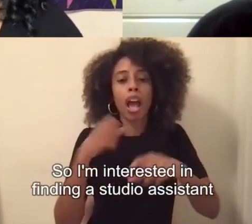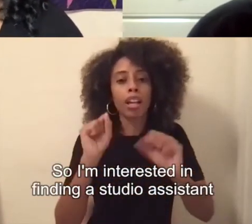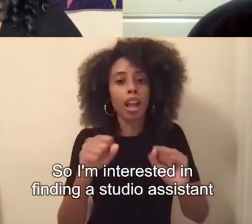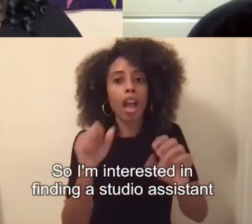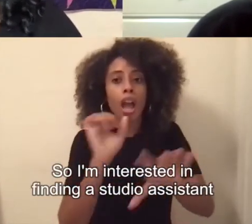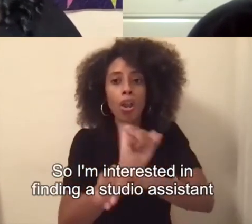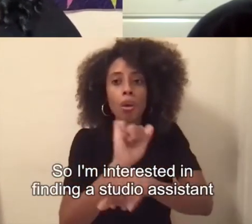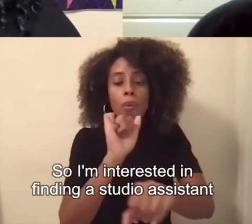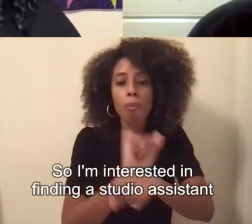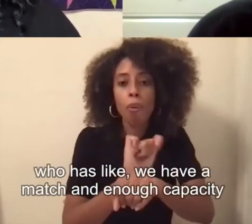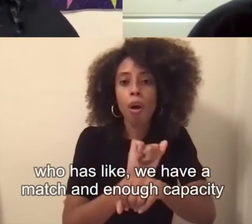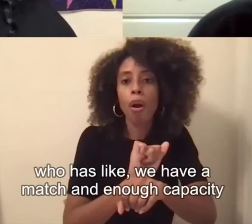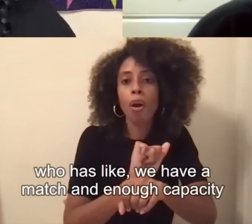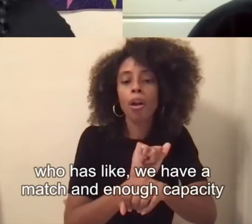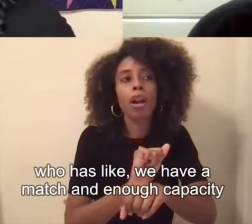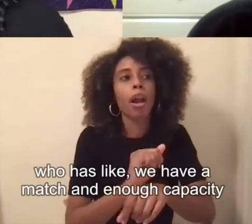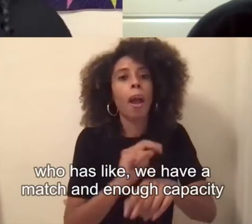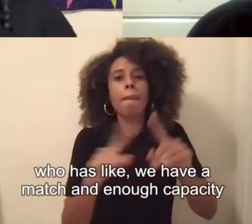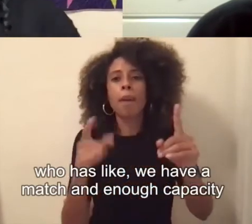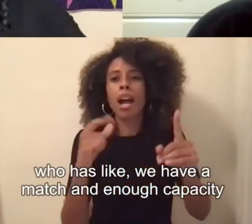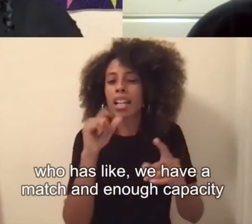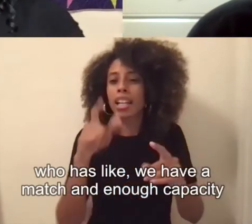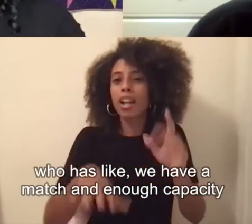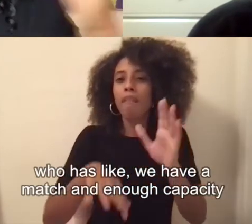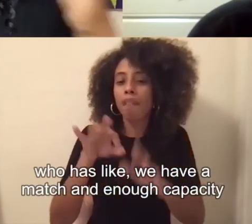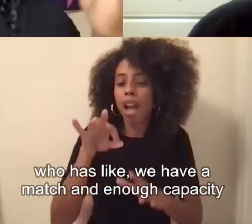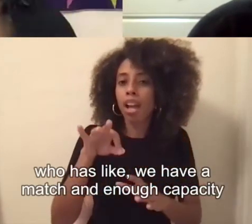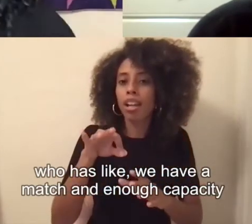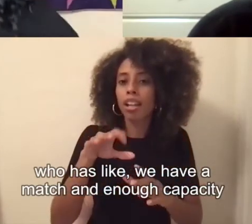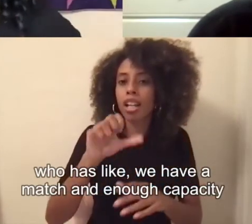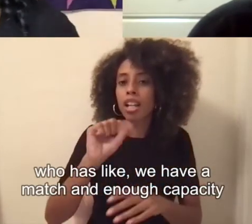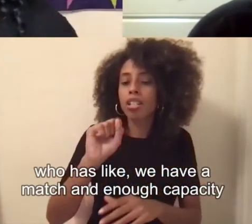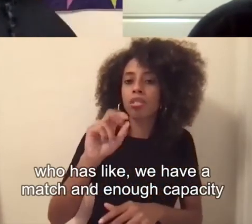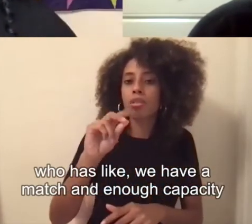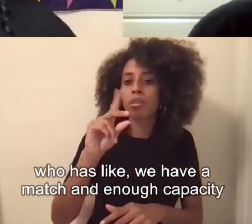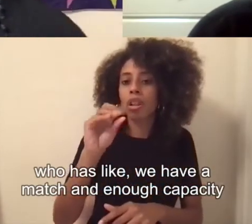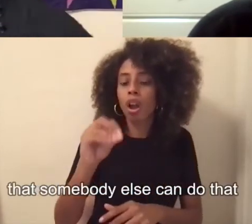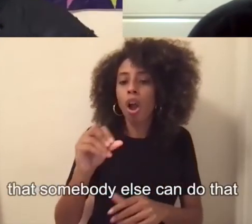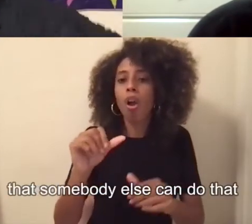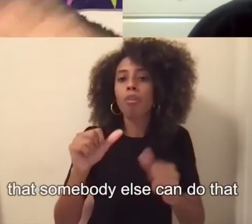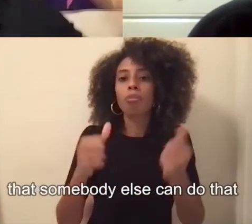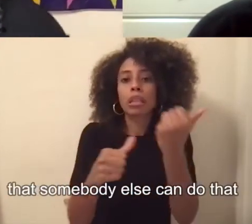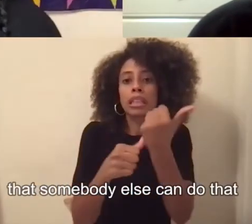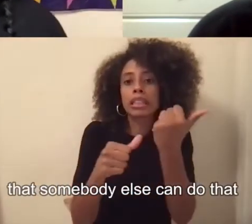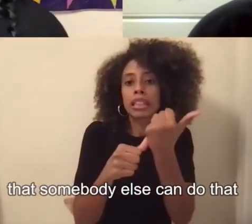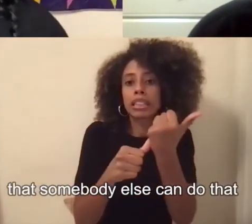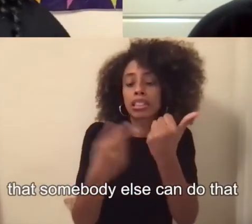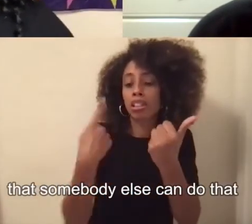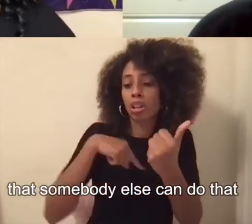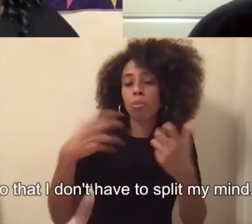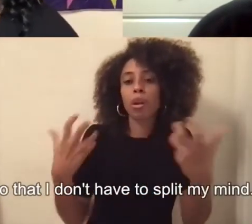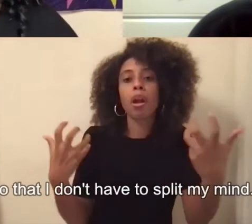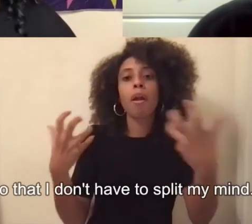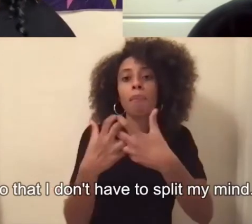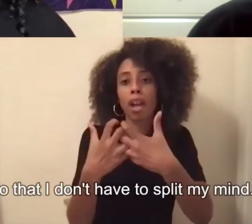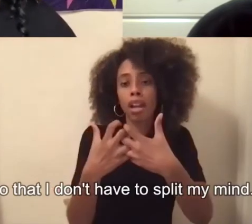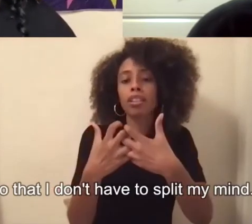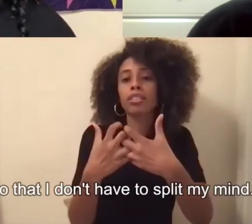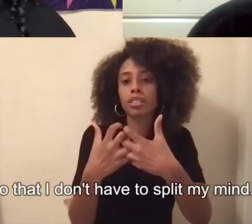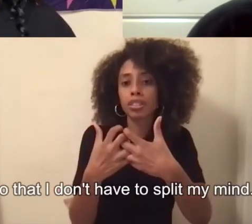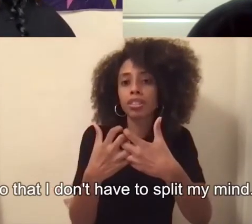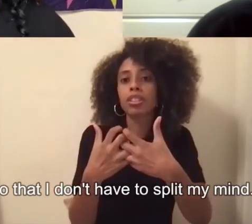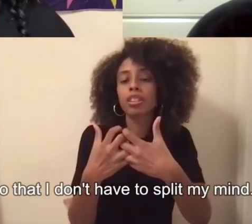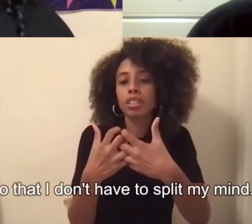finding a studio assistant who has we have a match and enough capacity that somebody else can do that so that